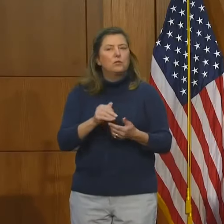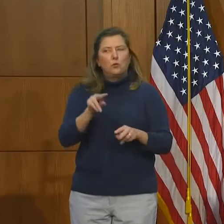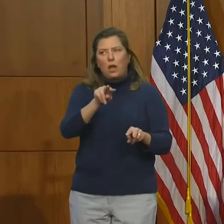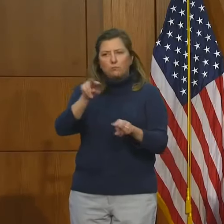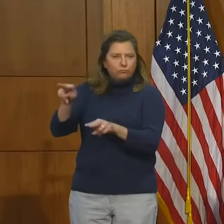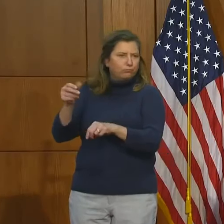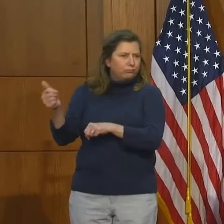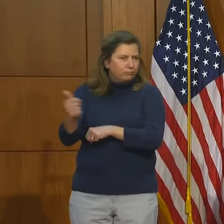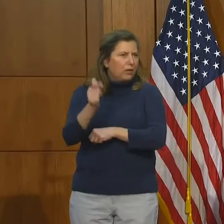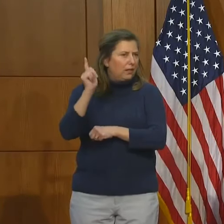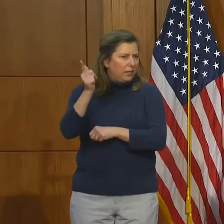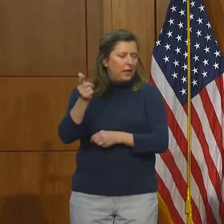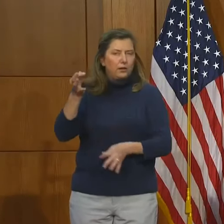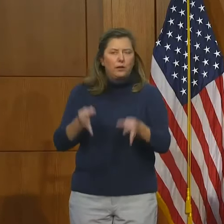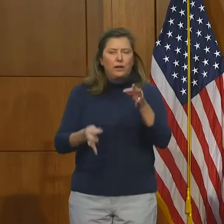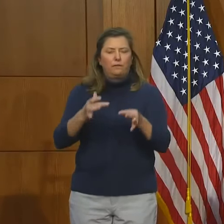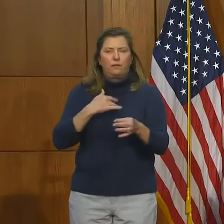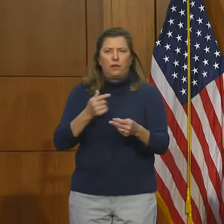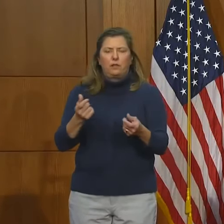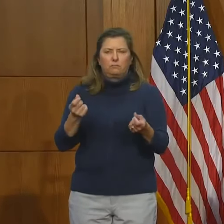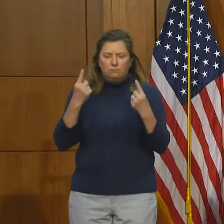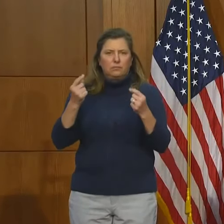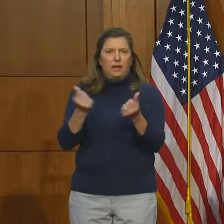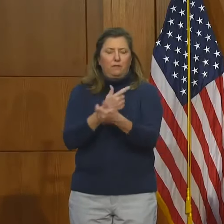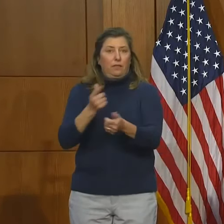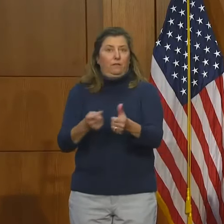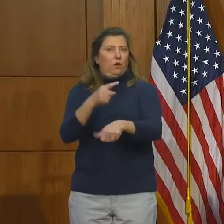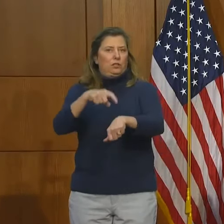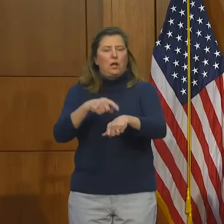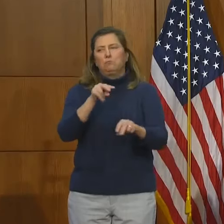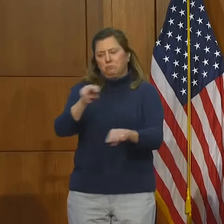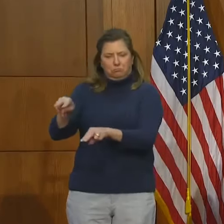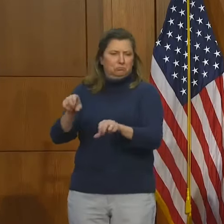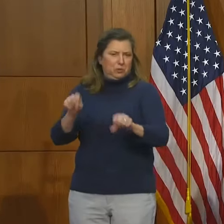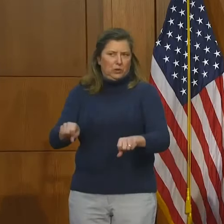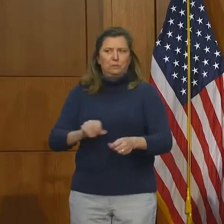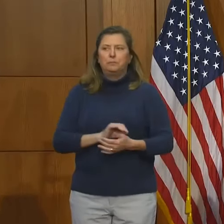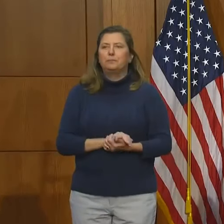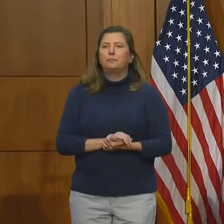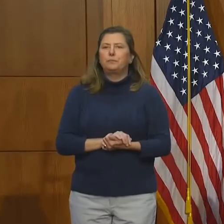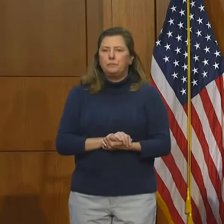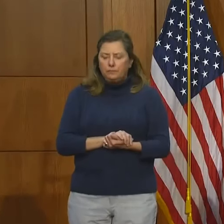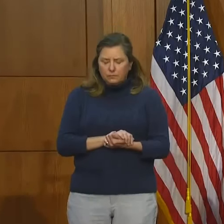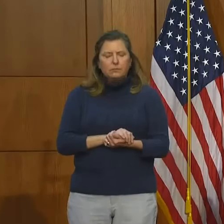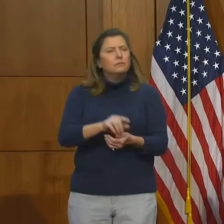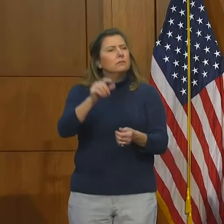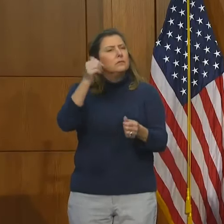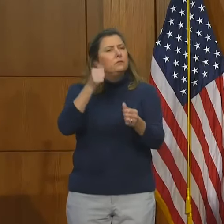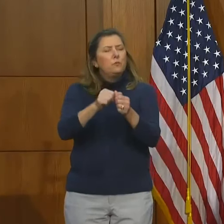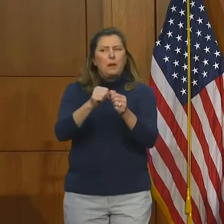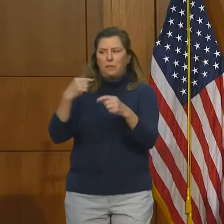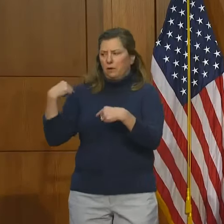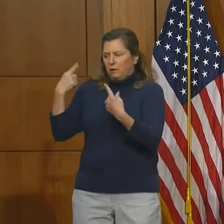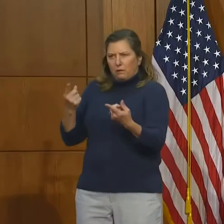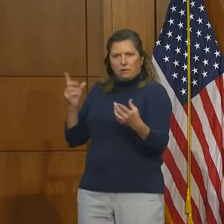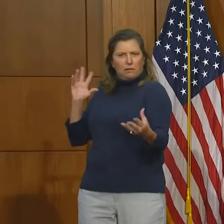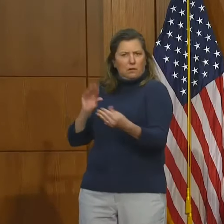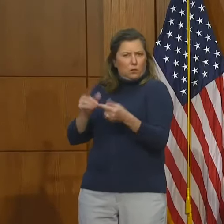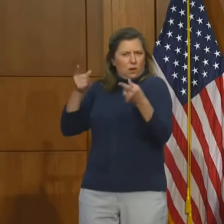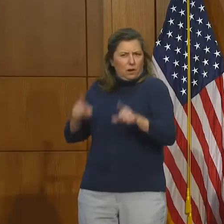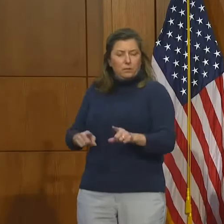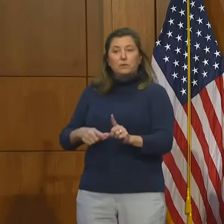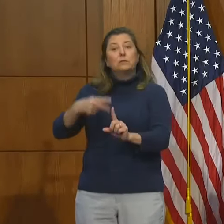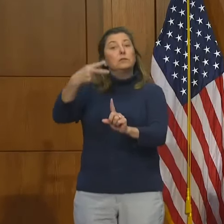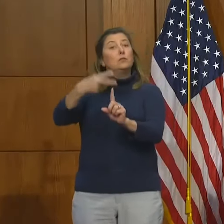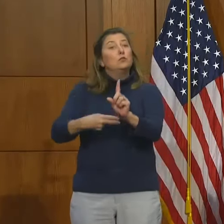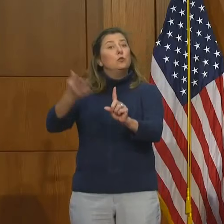at those later if you don't get everything the first time around. So first, let's remember where we have been. 2 months ago,